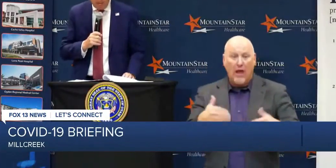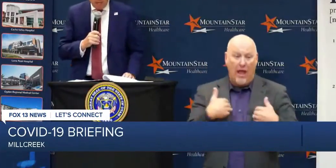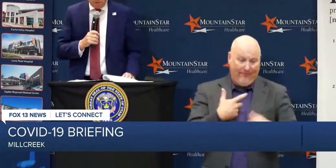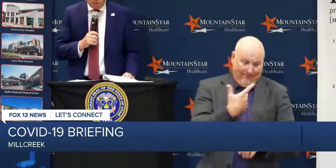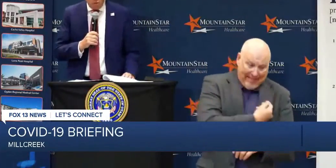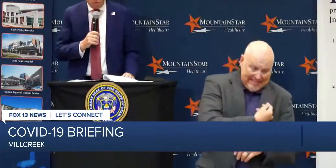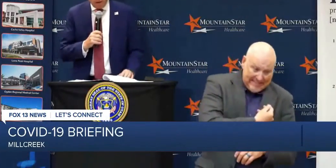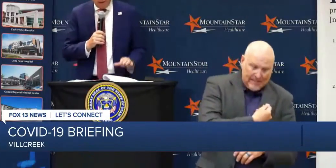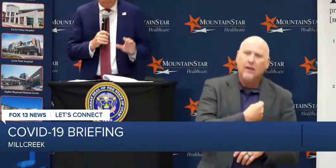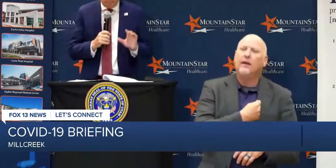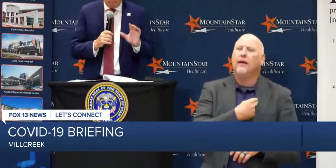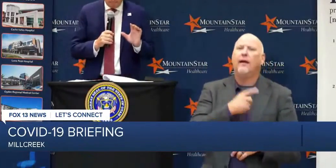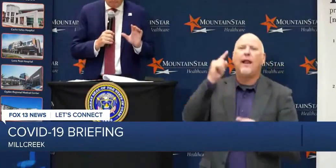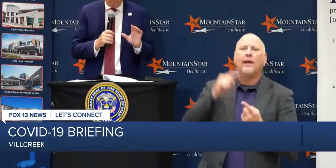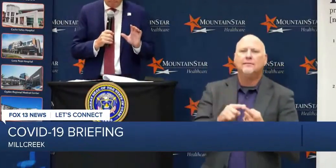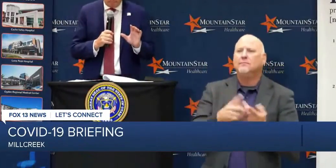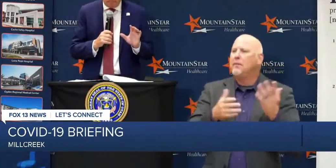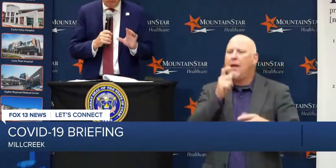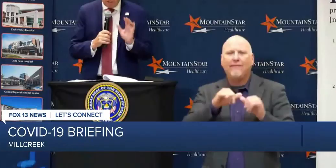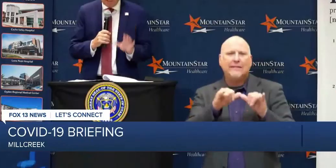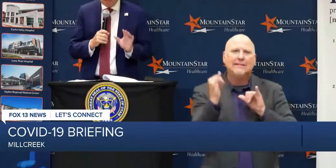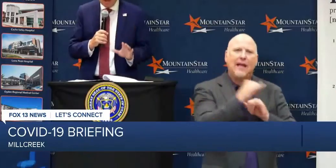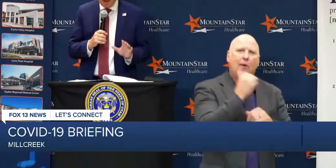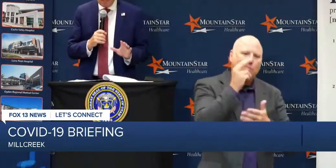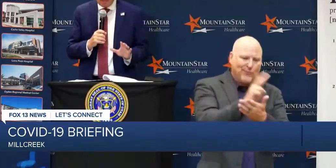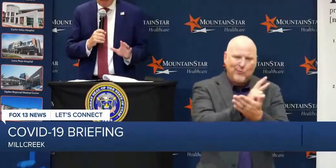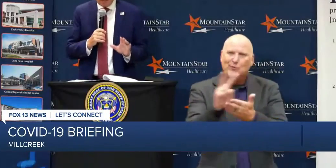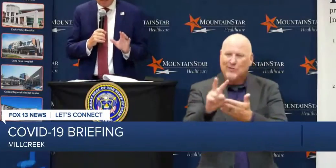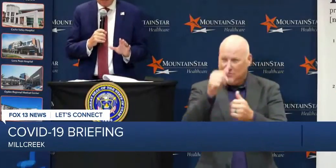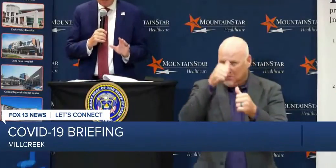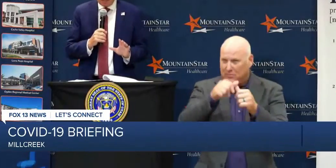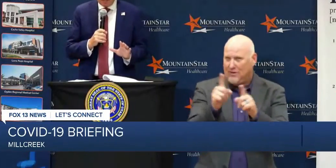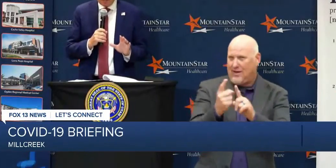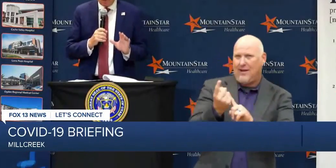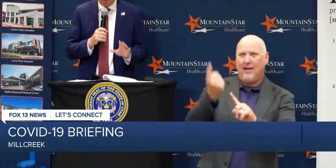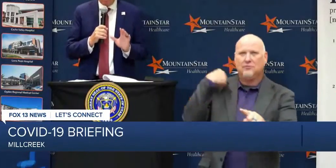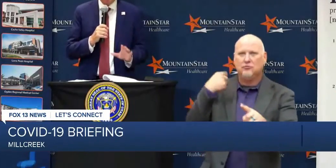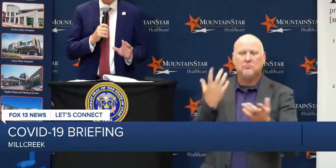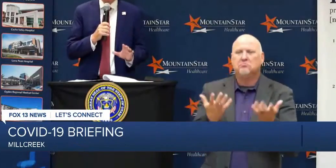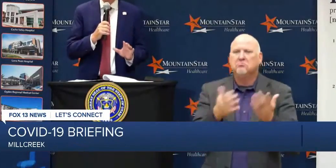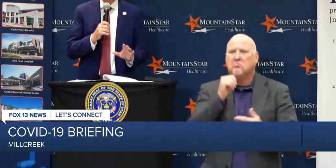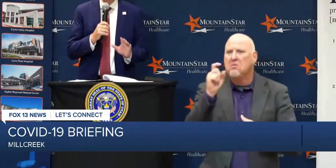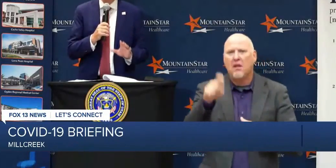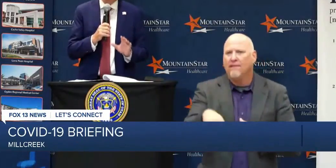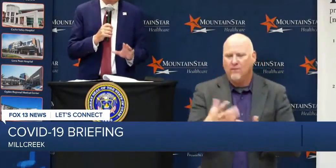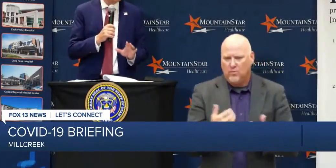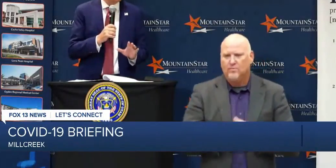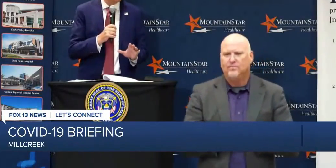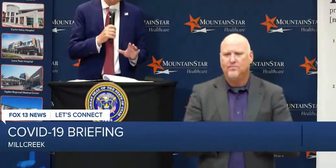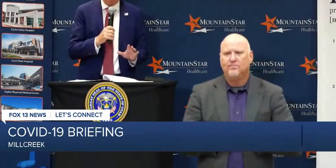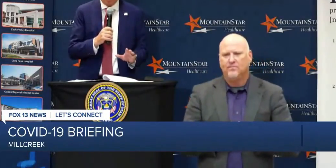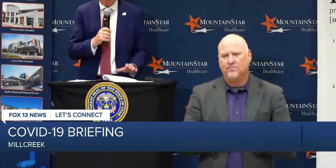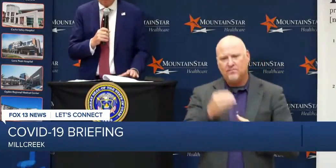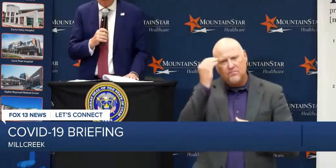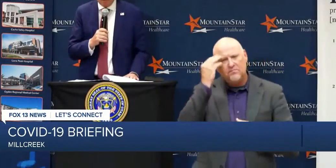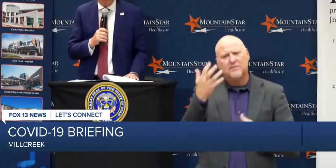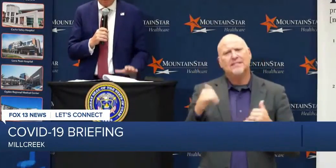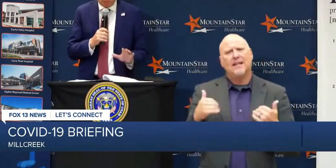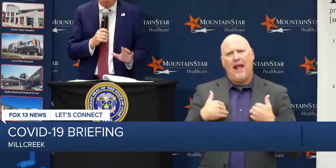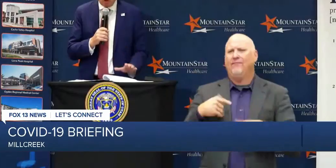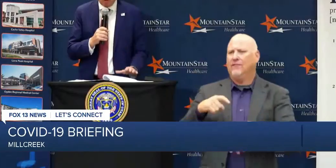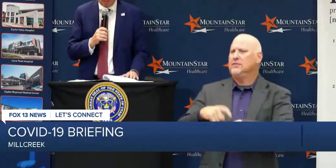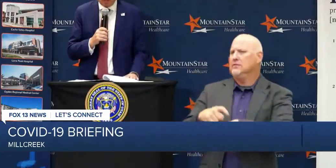mask. So there's still time to get your kids 12 and up vaccinated before school starts, and